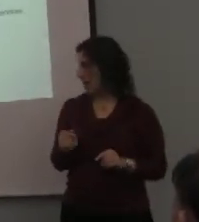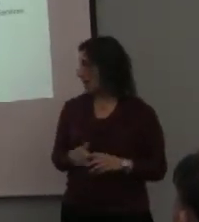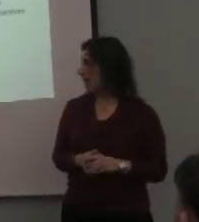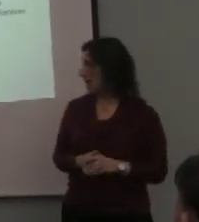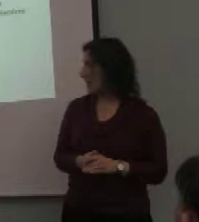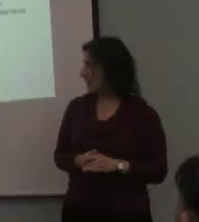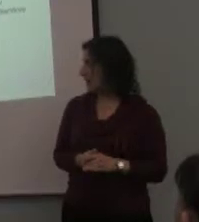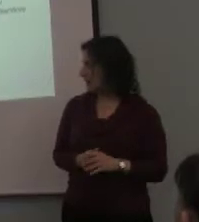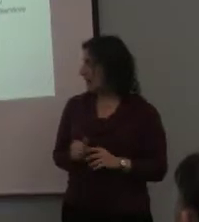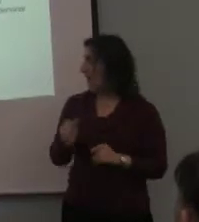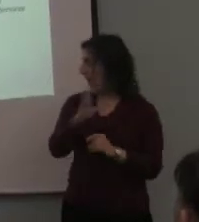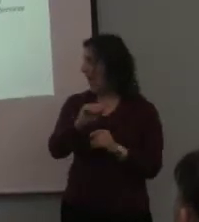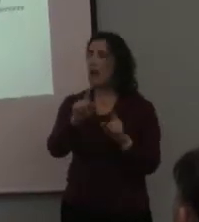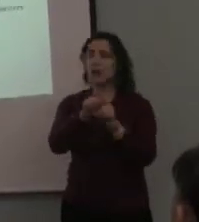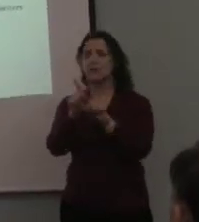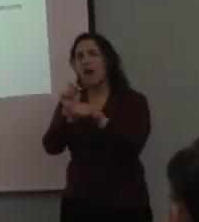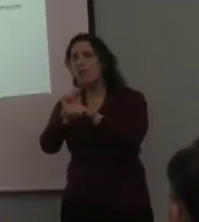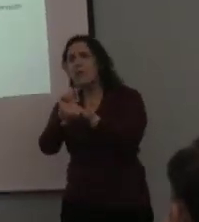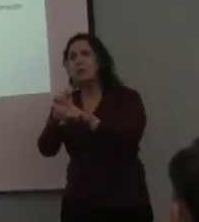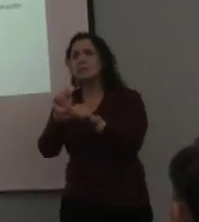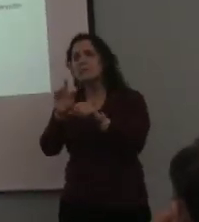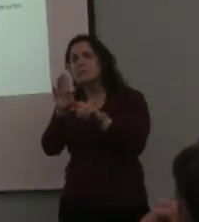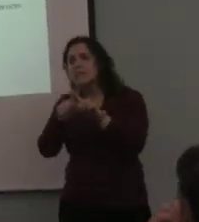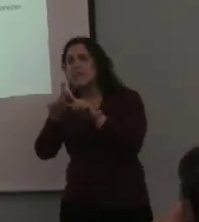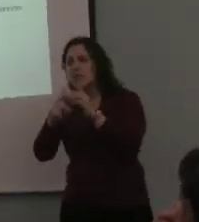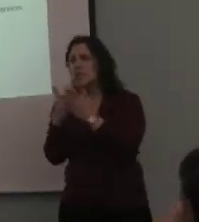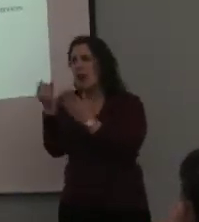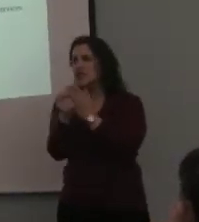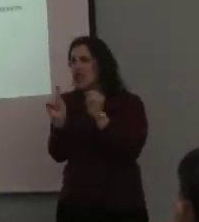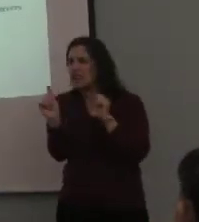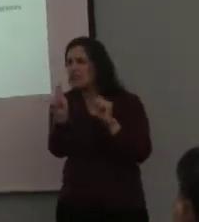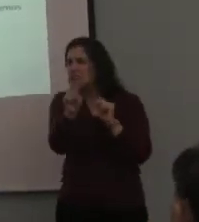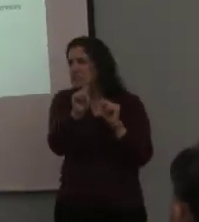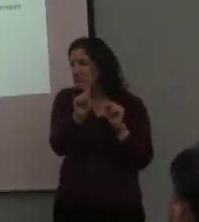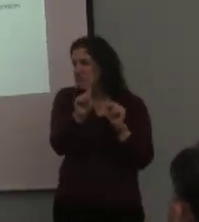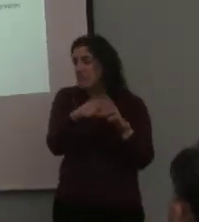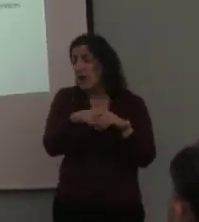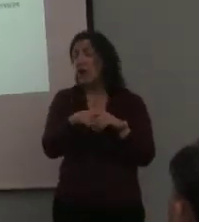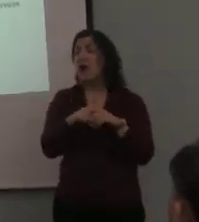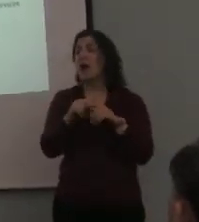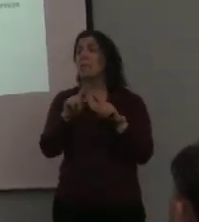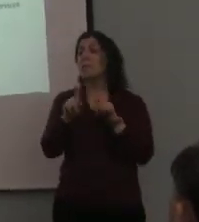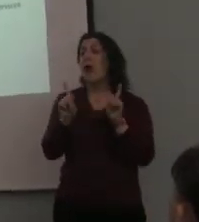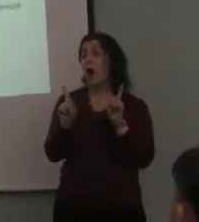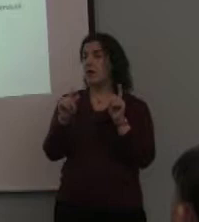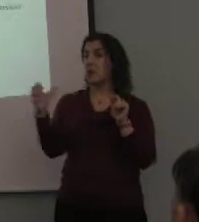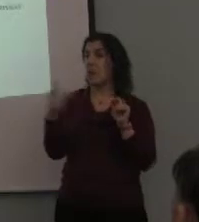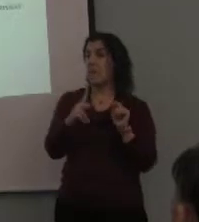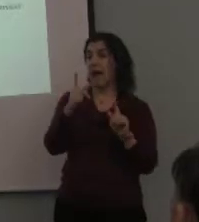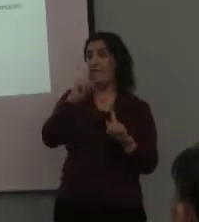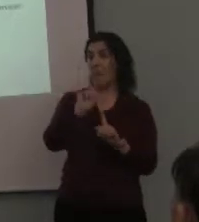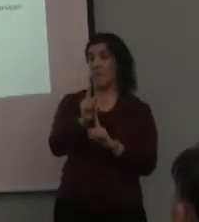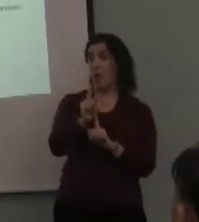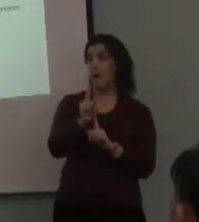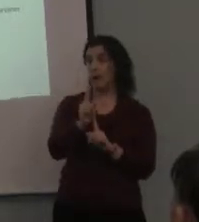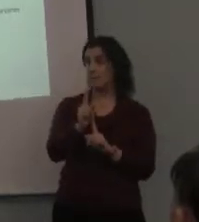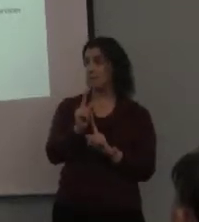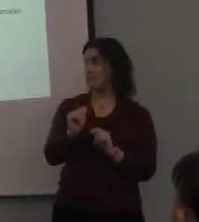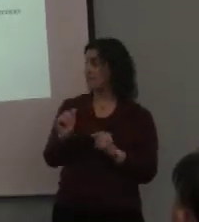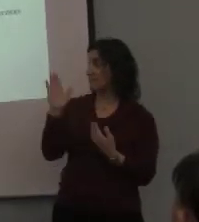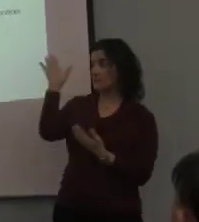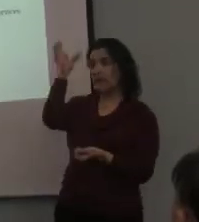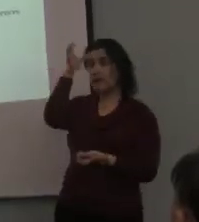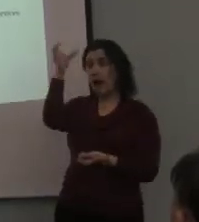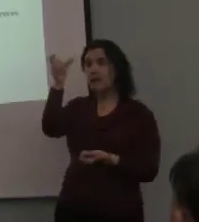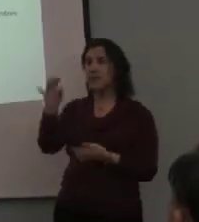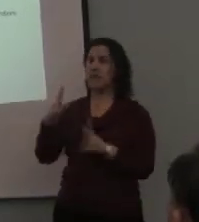And I've worked on various other projects, but let's go back for a moment to this concept